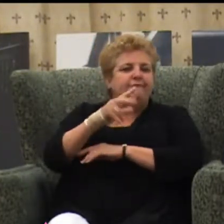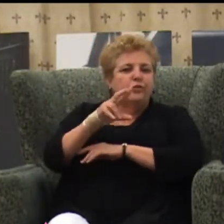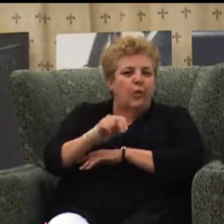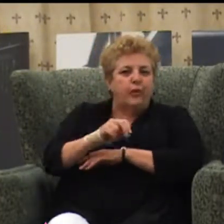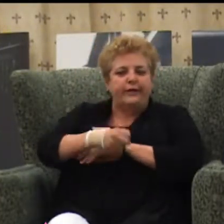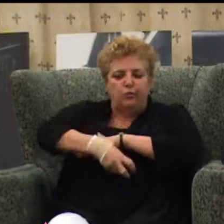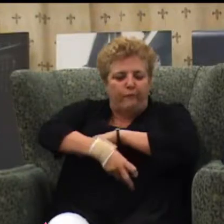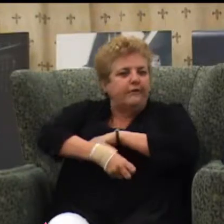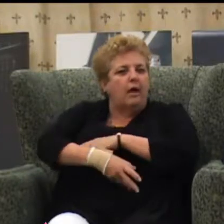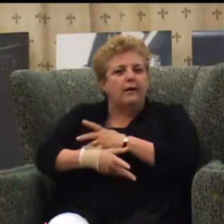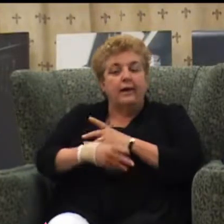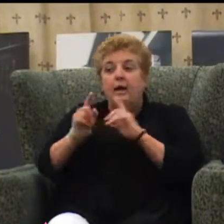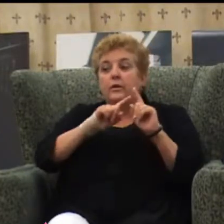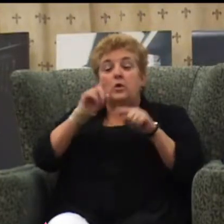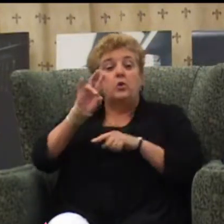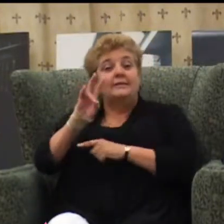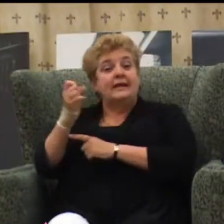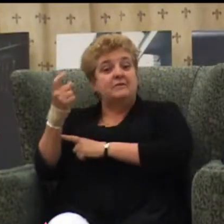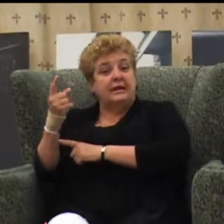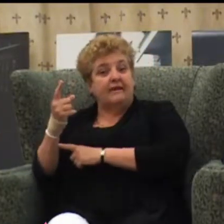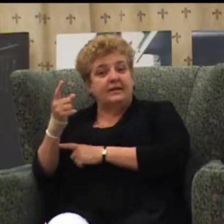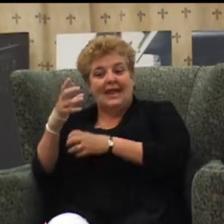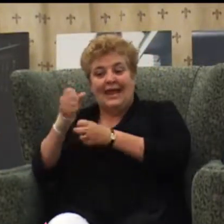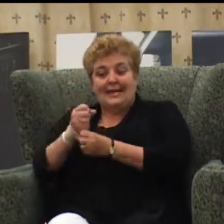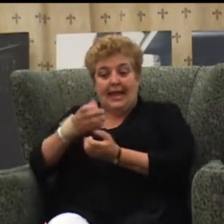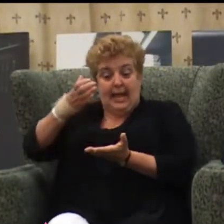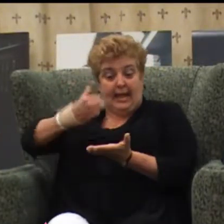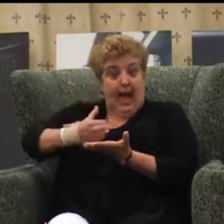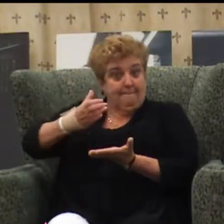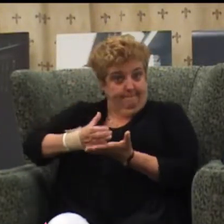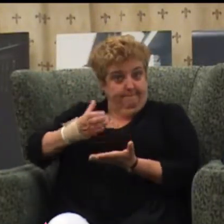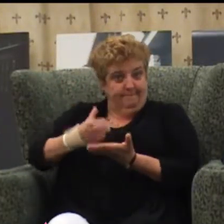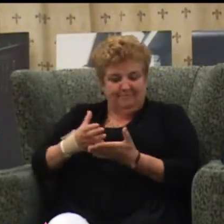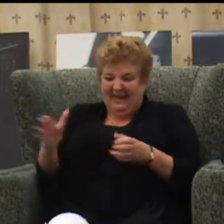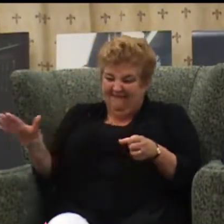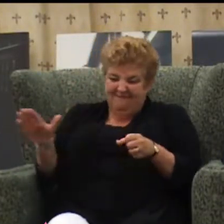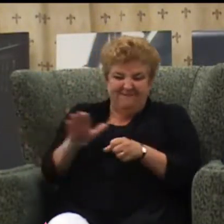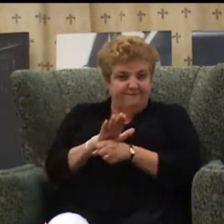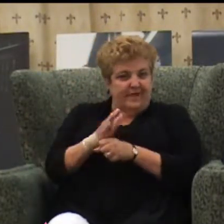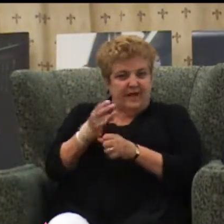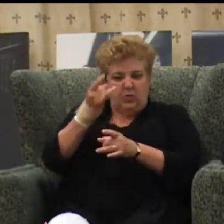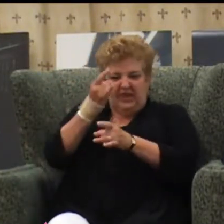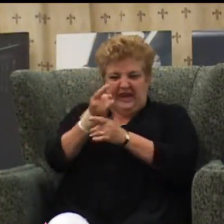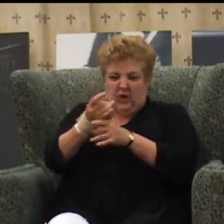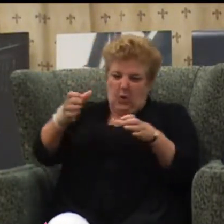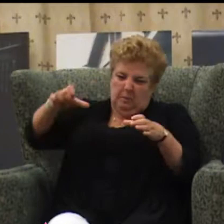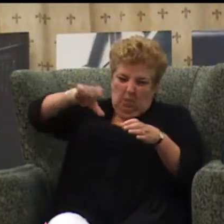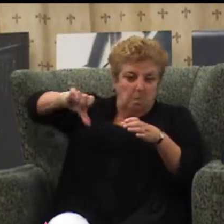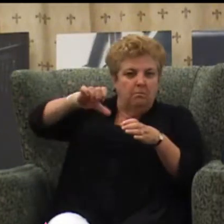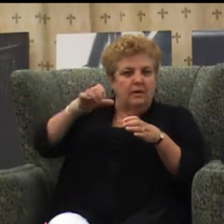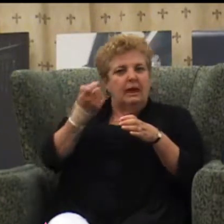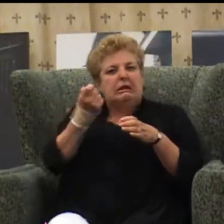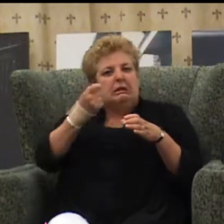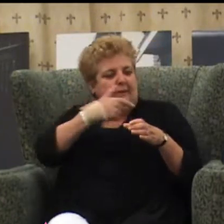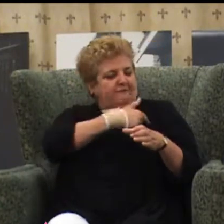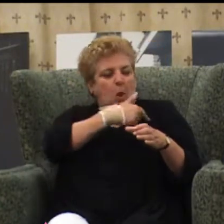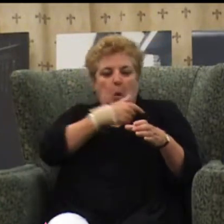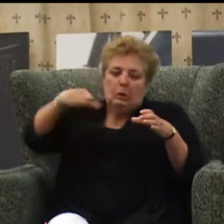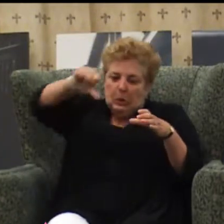go to 7-Eleven, get a big gulp cup, fill it up with liquor, put a little splash of Coca-Cola on top. Then I'd cruise